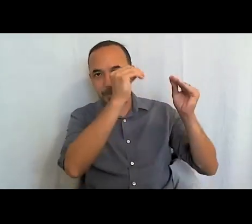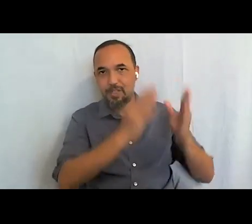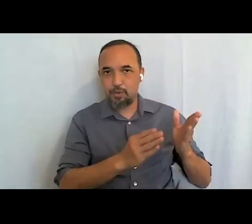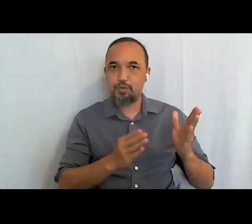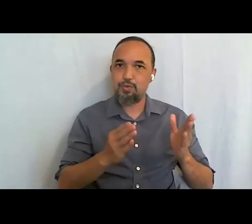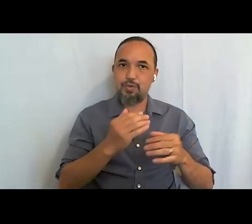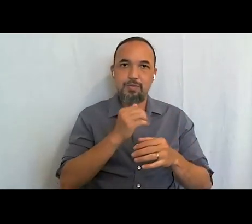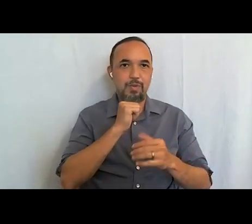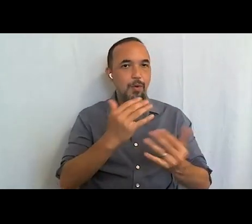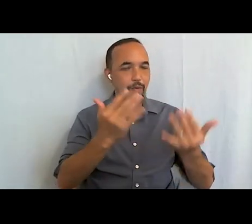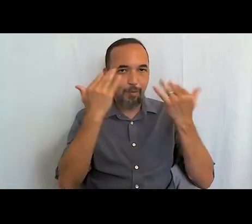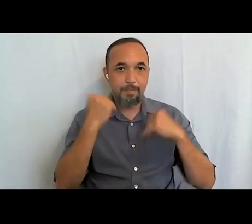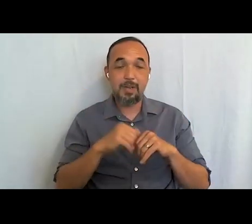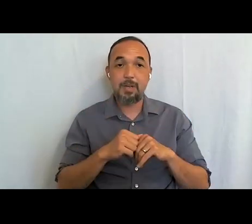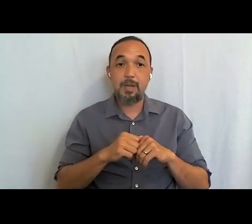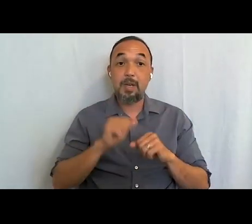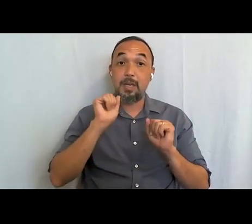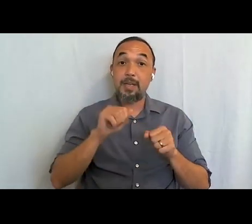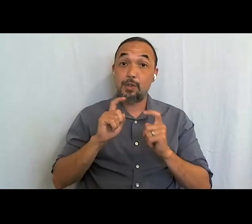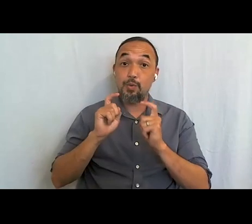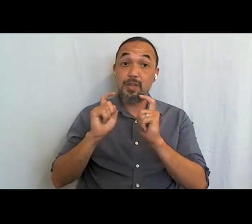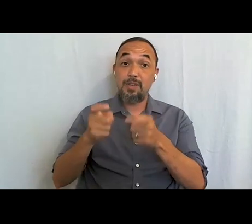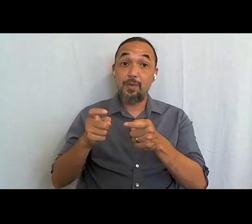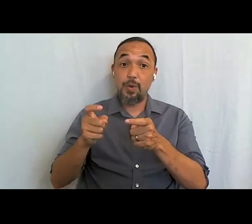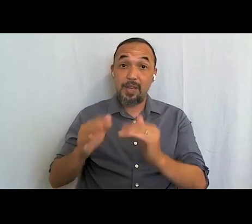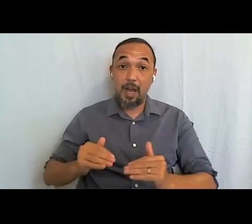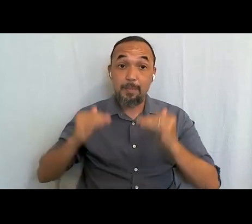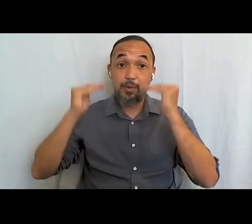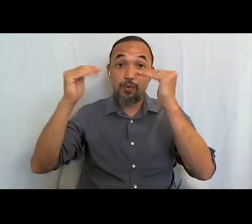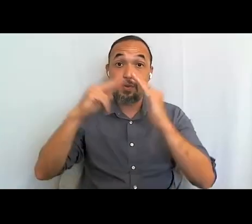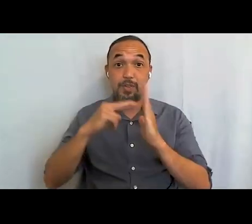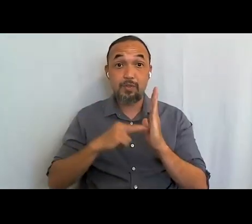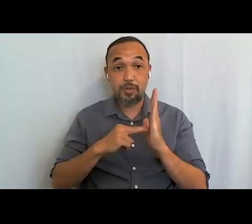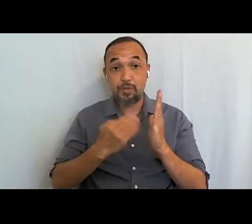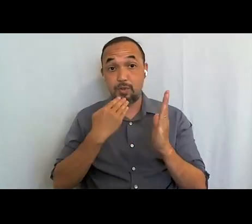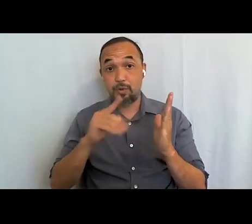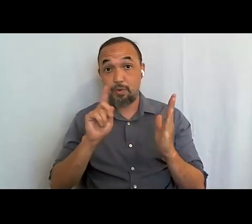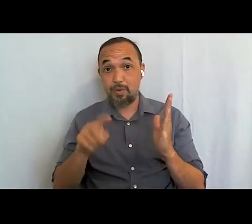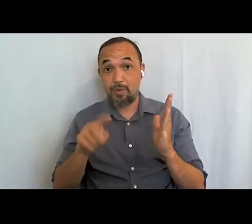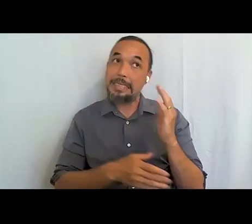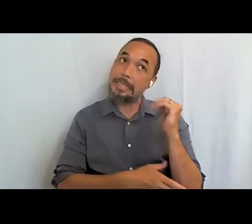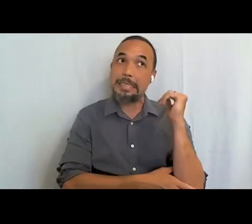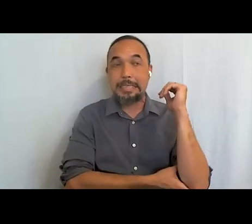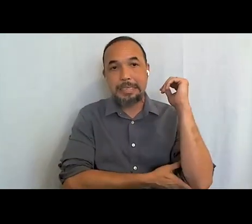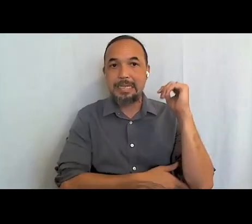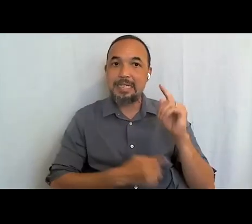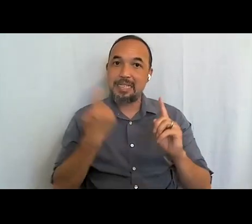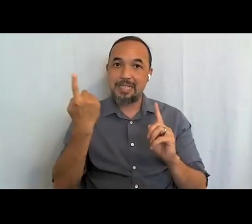What else? Can you gift an upgraded registration? Good question. No, we've talked about that. It's something we have